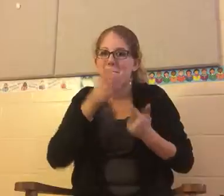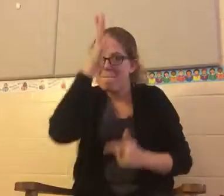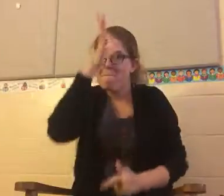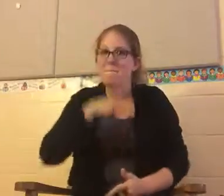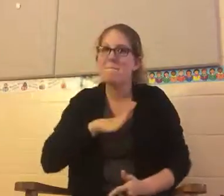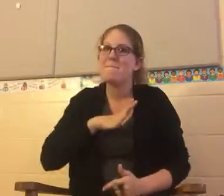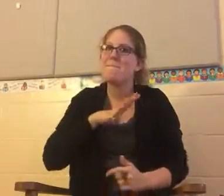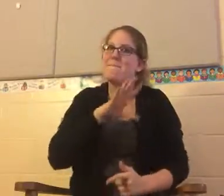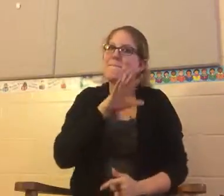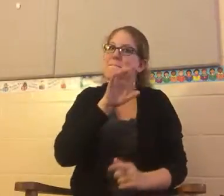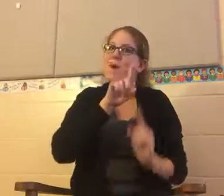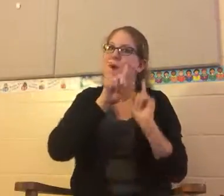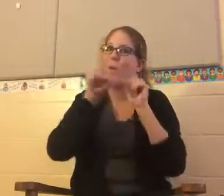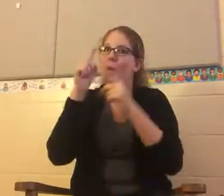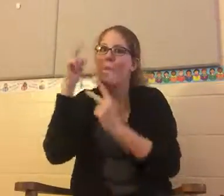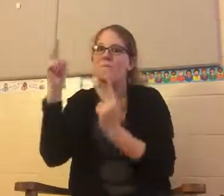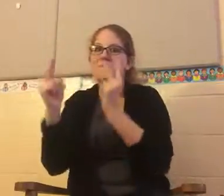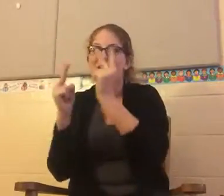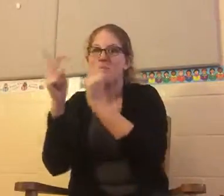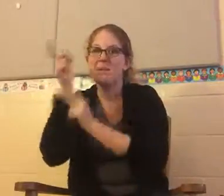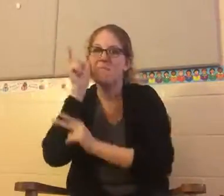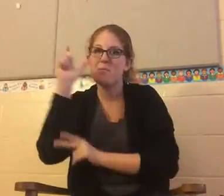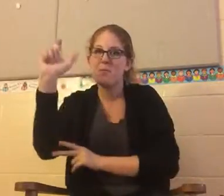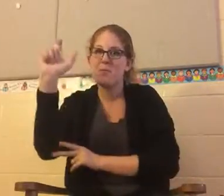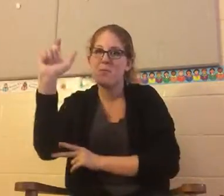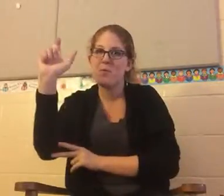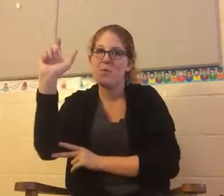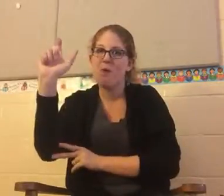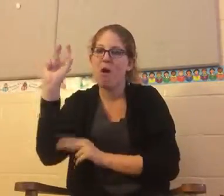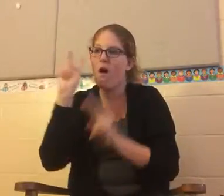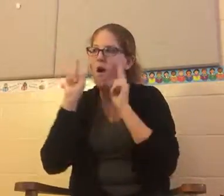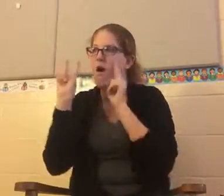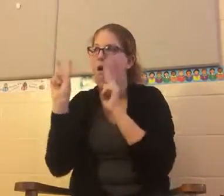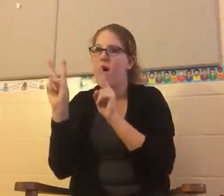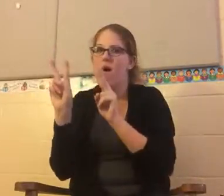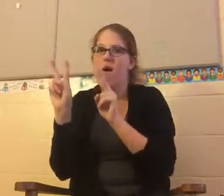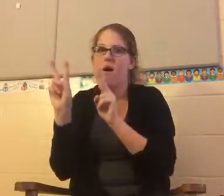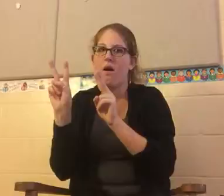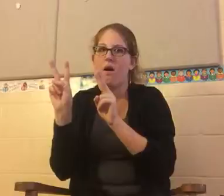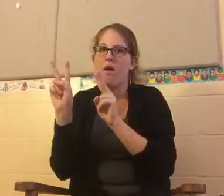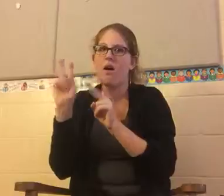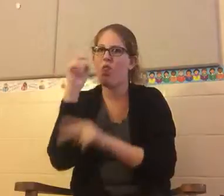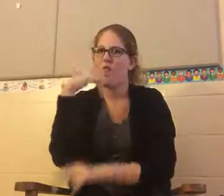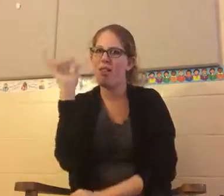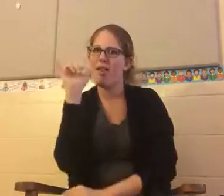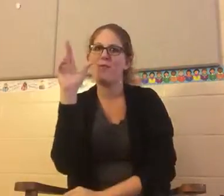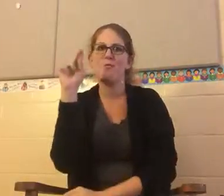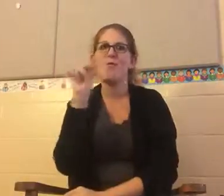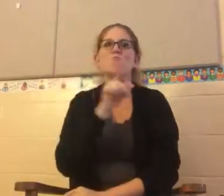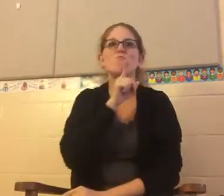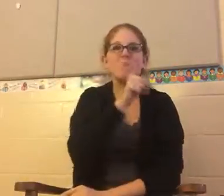Not just lava lakes that look like a man's face, but actual men who traveled to the moon and walked around on it.